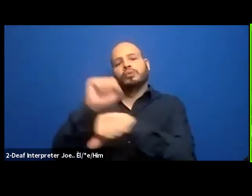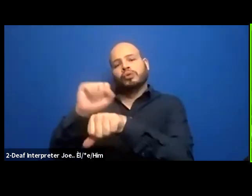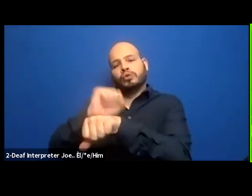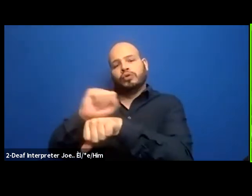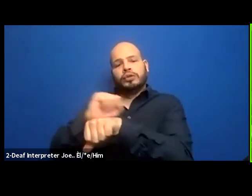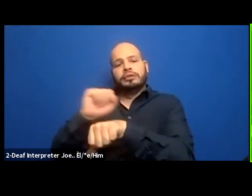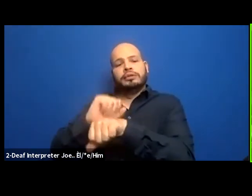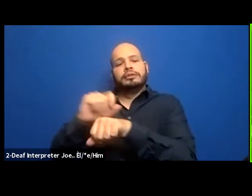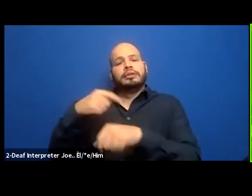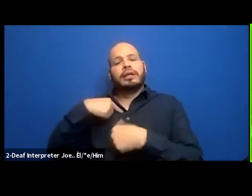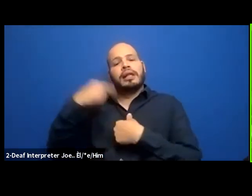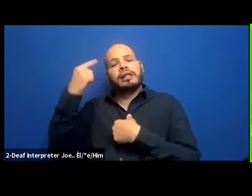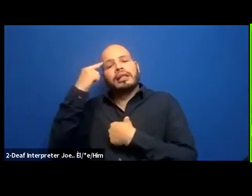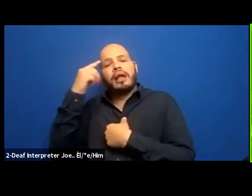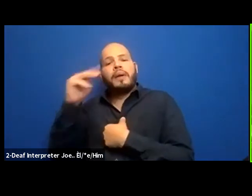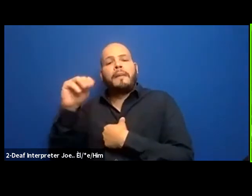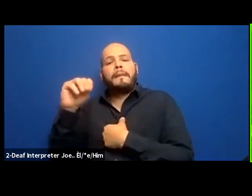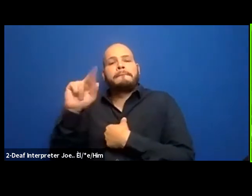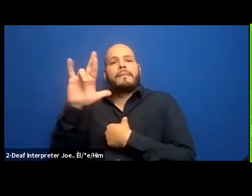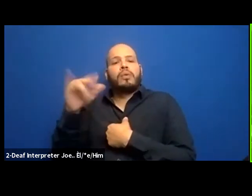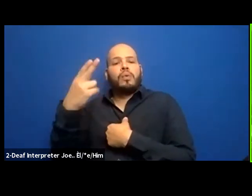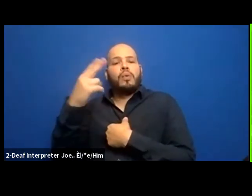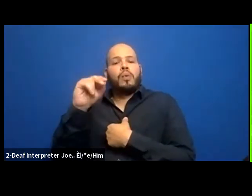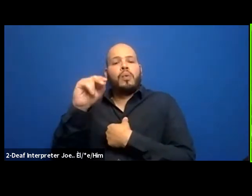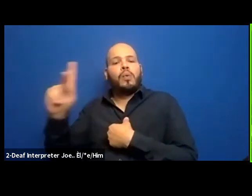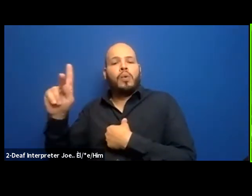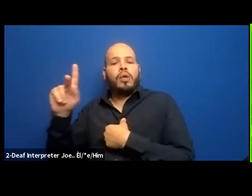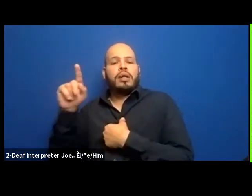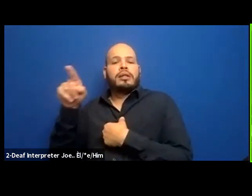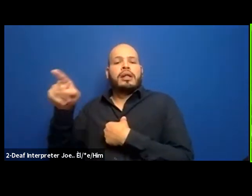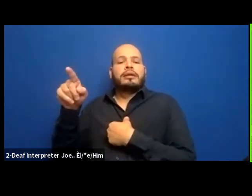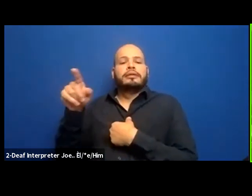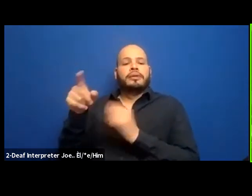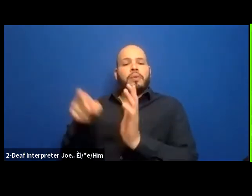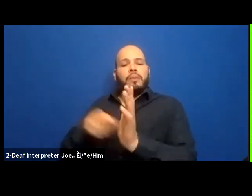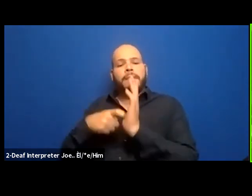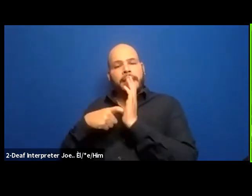part which I'm paraphrasing, is that, like,